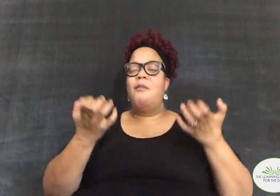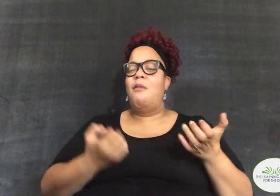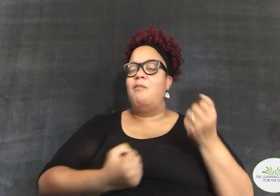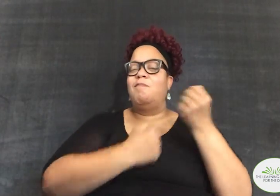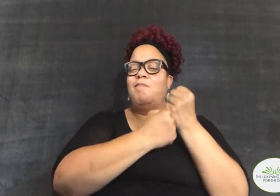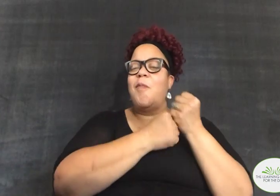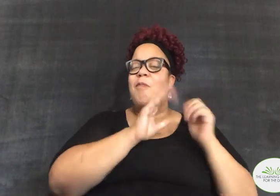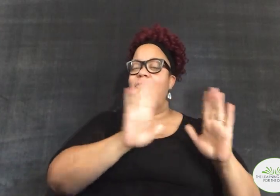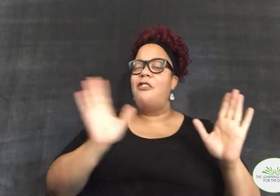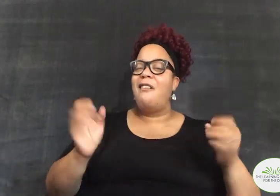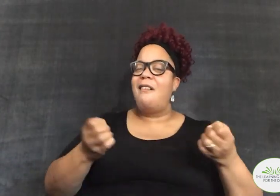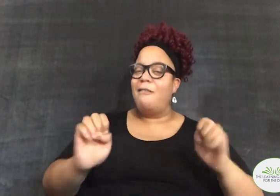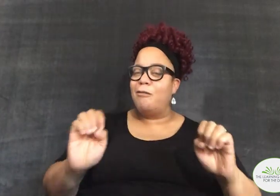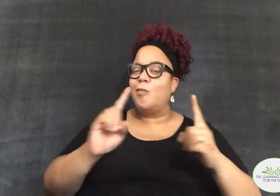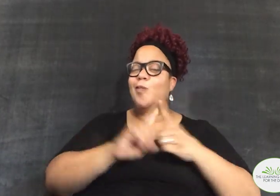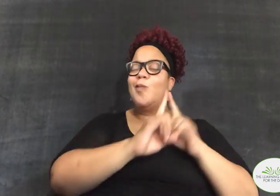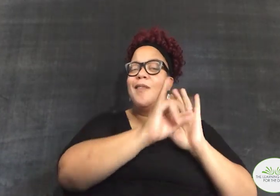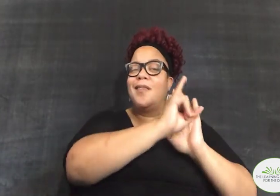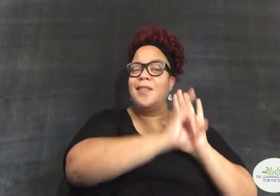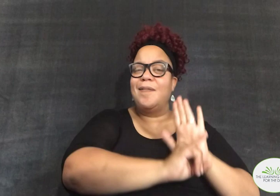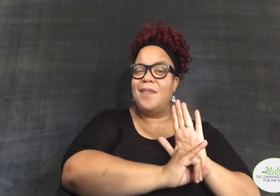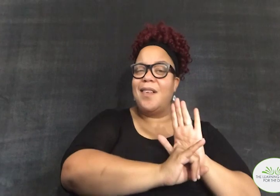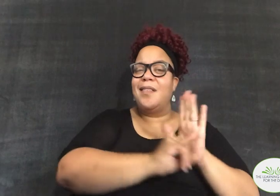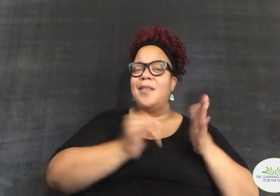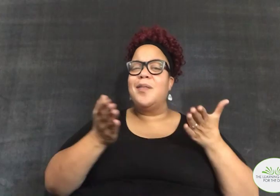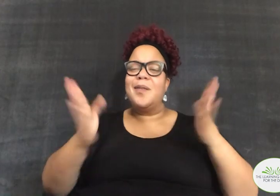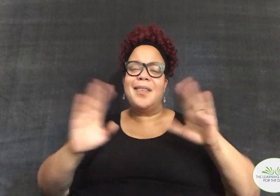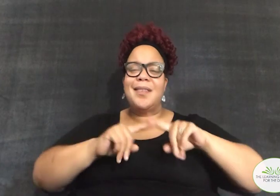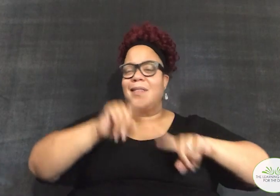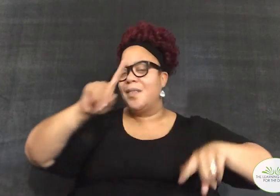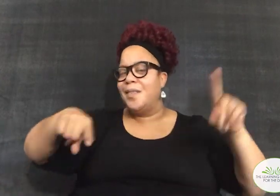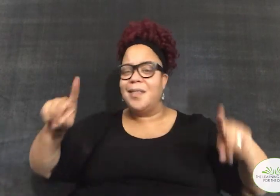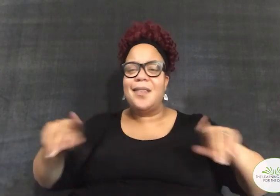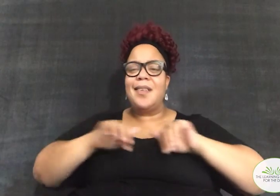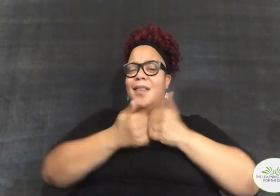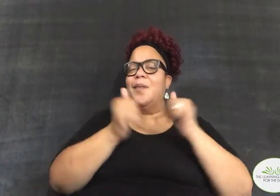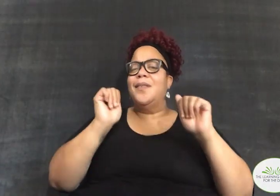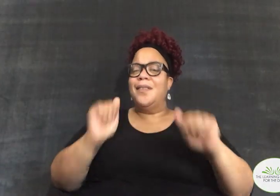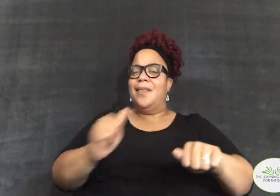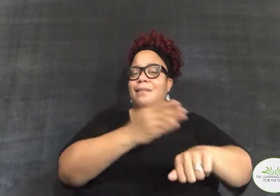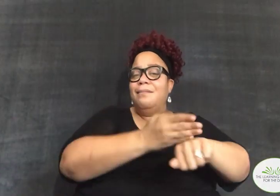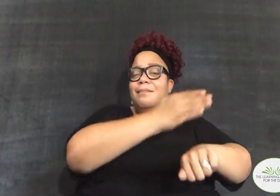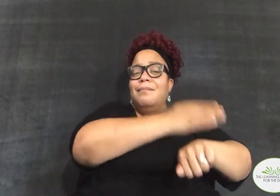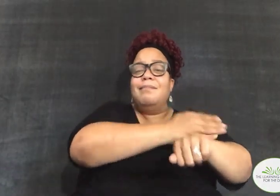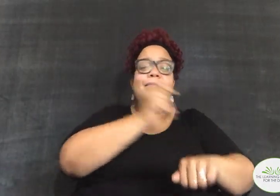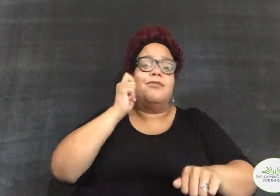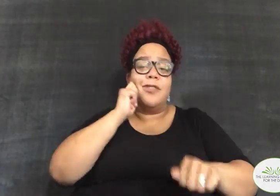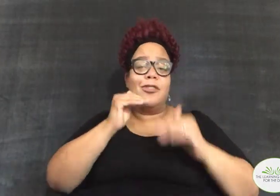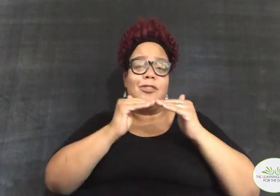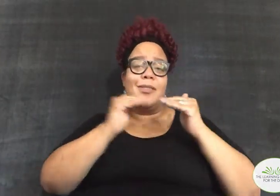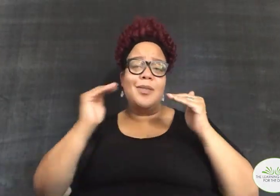And third, analyze progress and seek inputs on the proposed action plan and